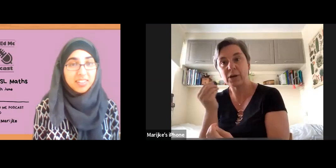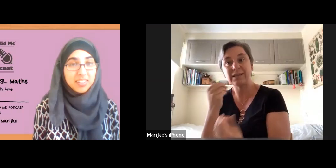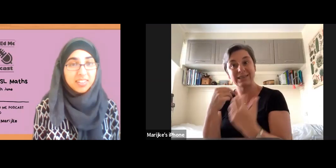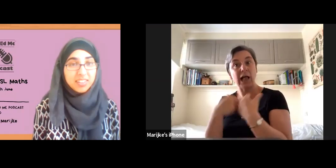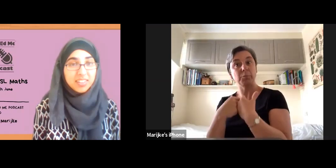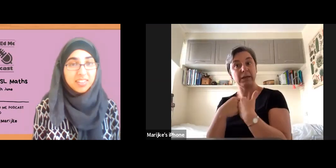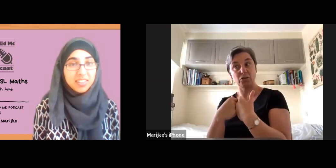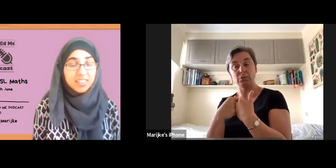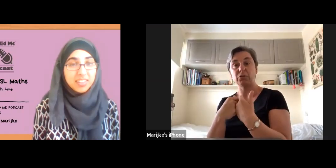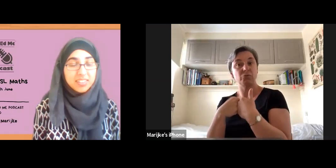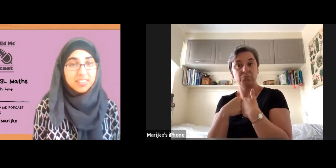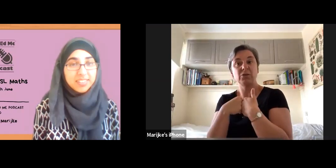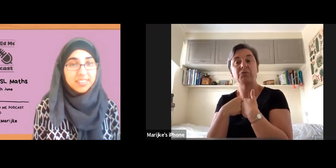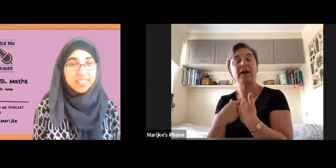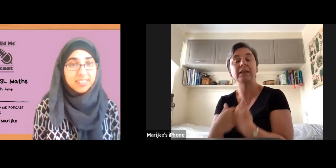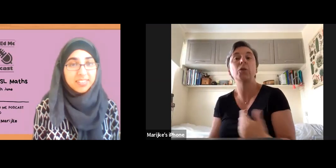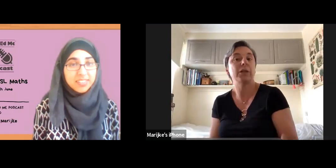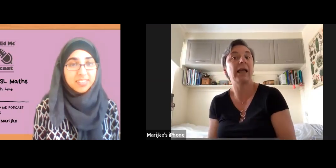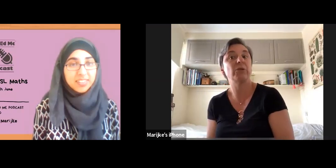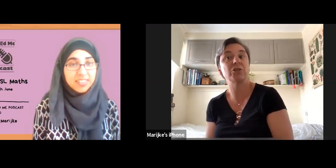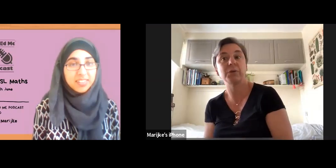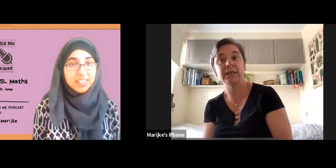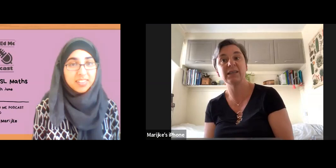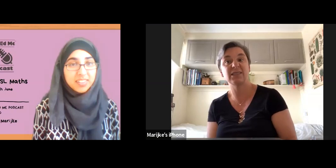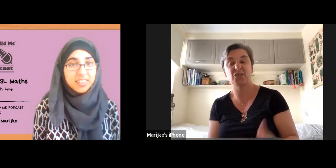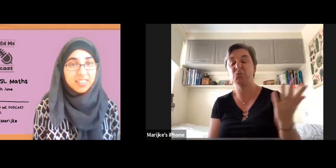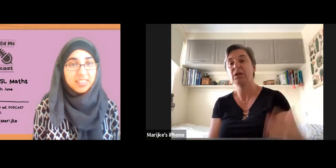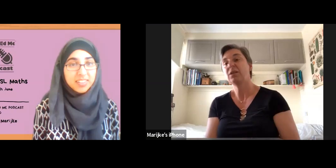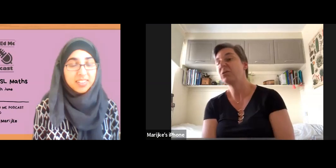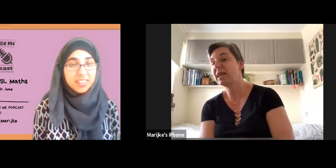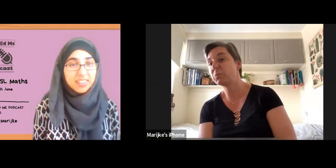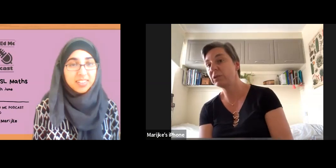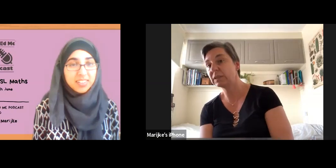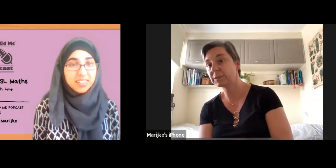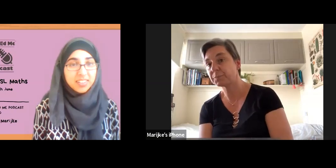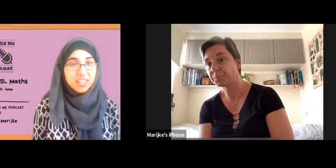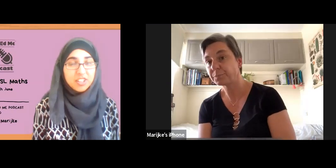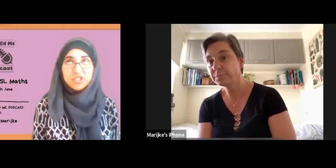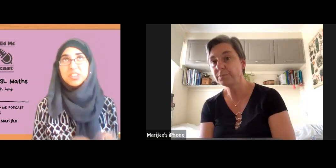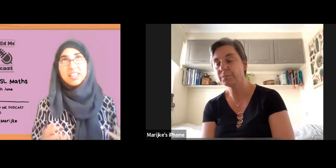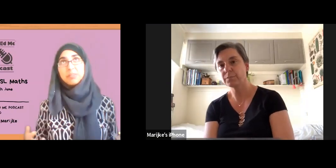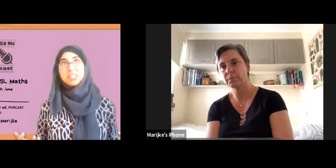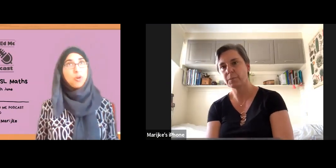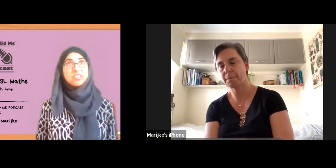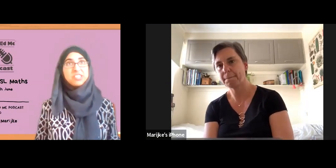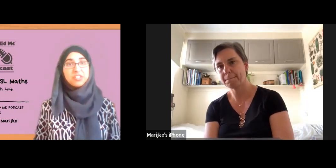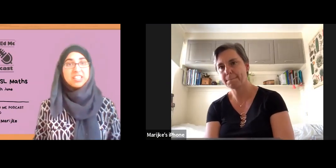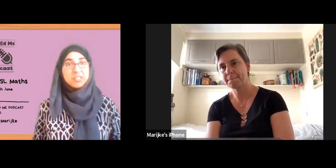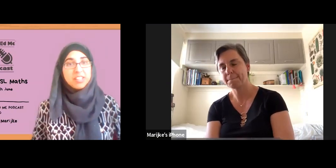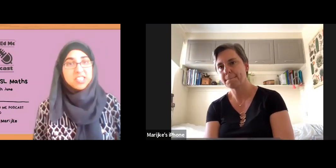that's helped me to find learning languages really easy. So it's brilliant. So you think it'd be the opposite? You think someone that's brought